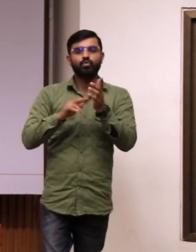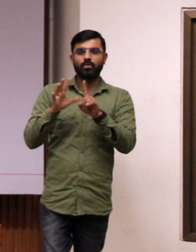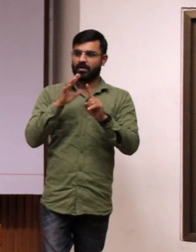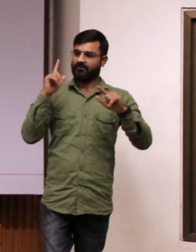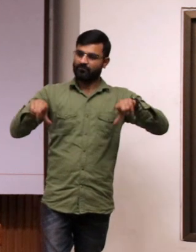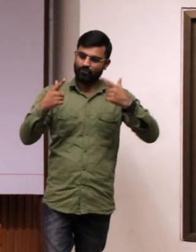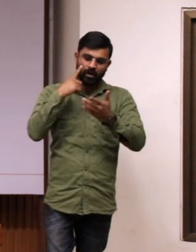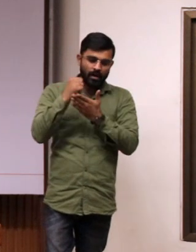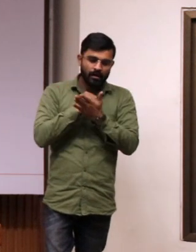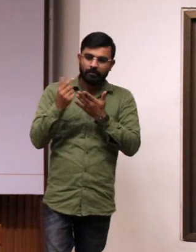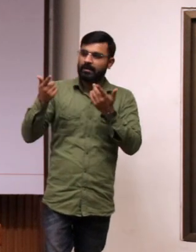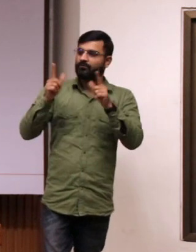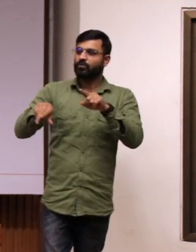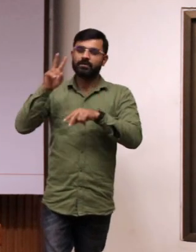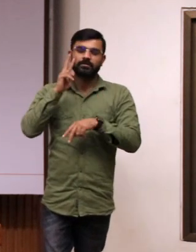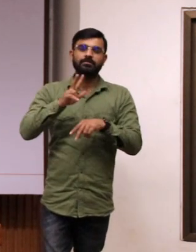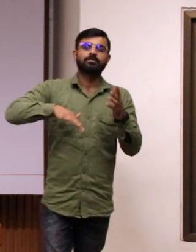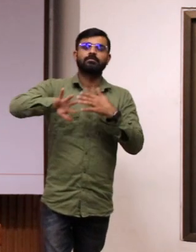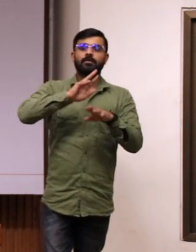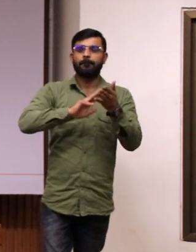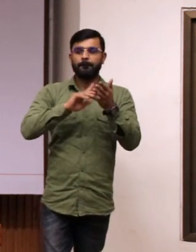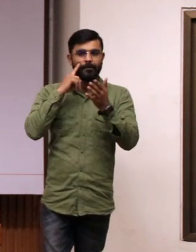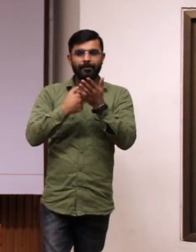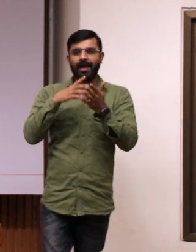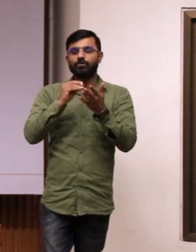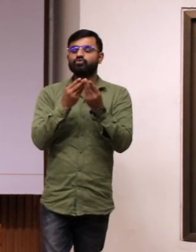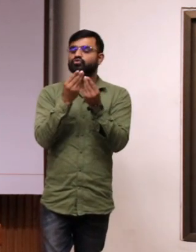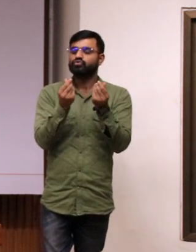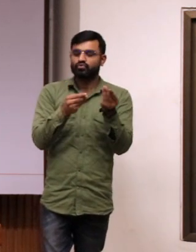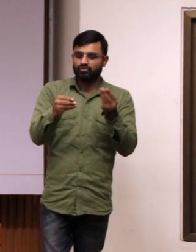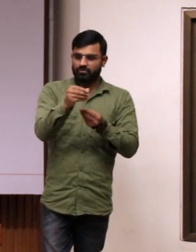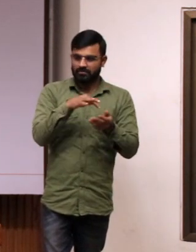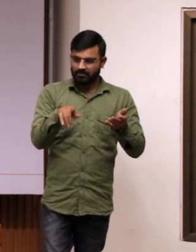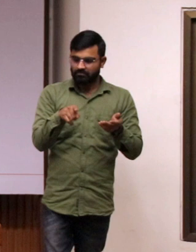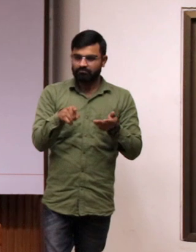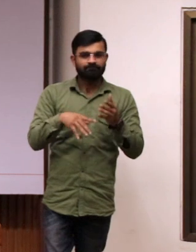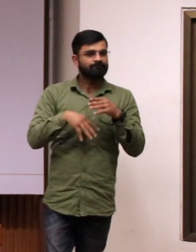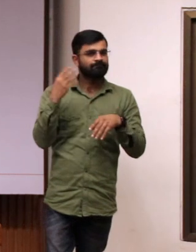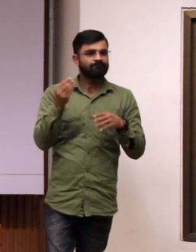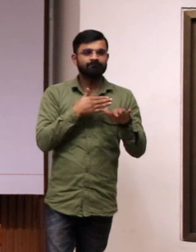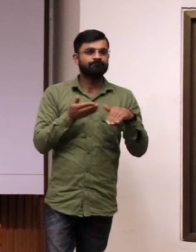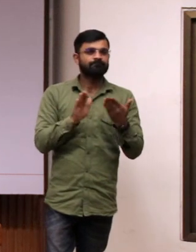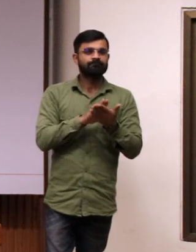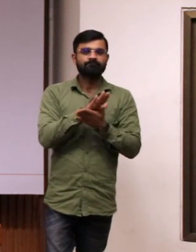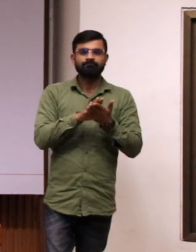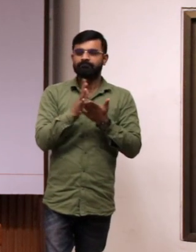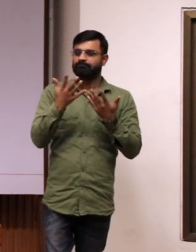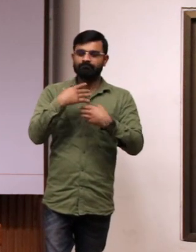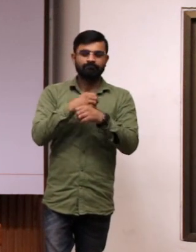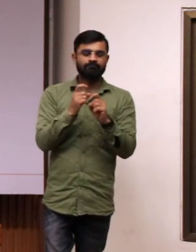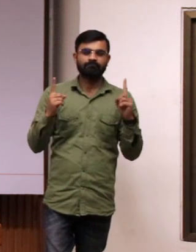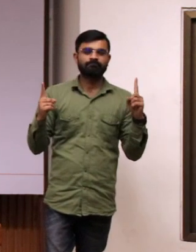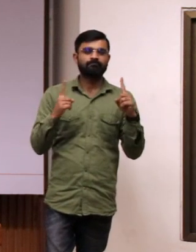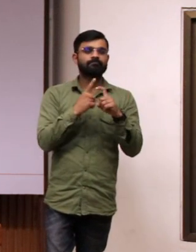forestry practices, until and unless you look at the microbial flora of soil, you are out, you are dead. You are not going to create a